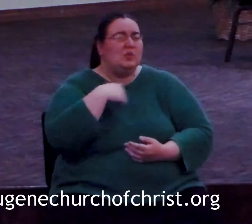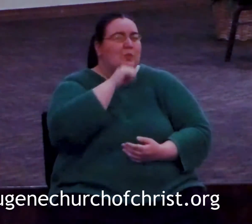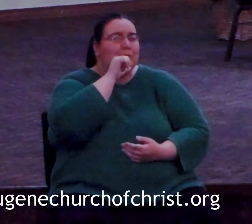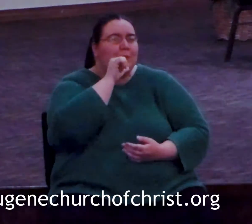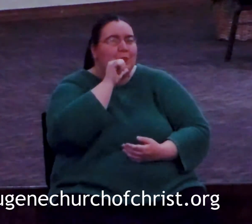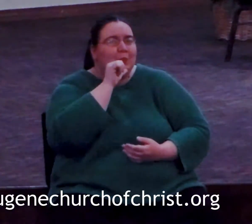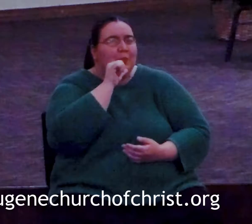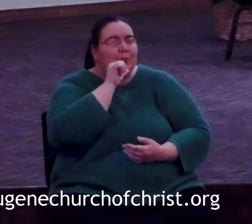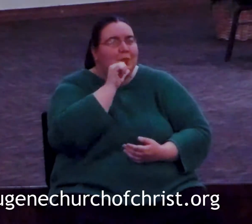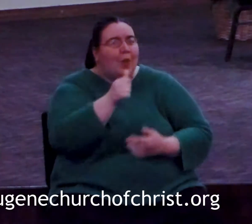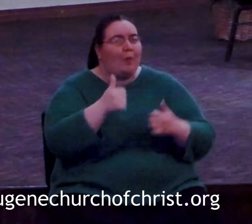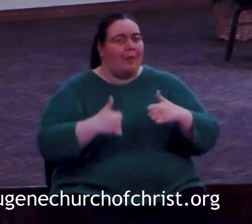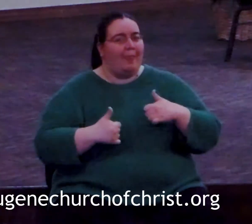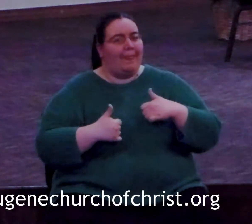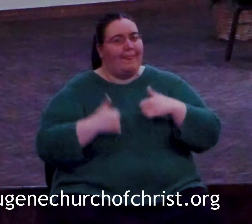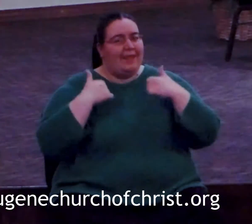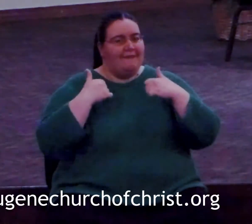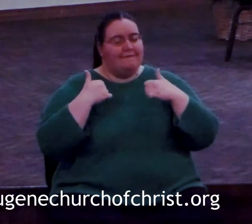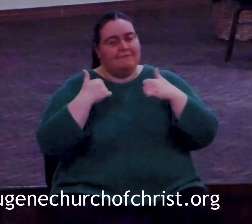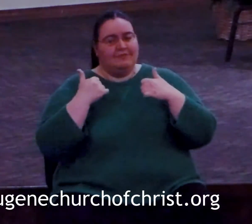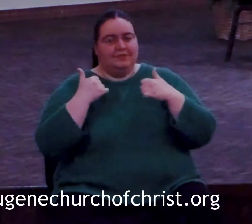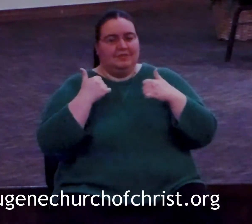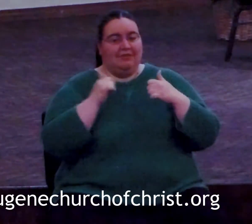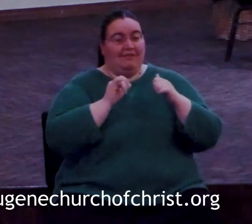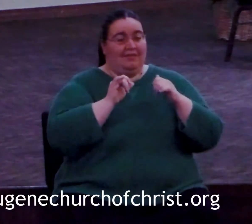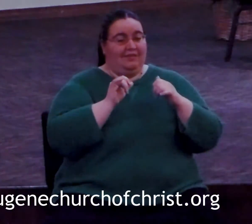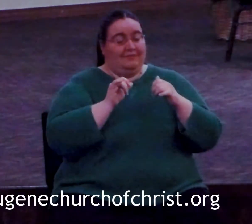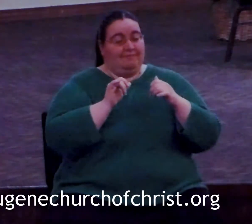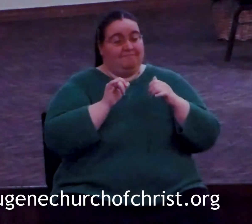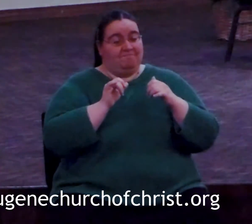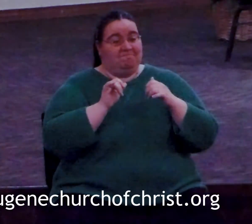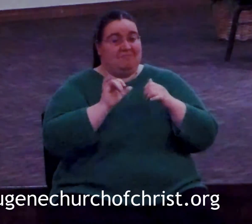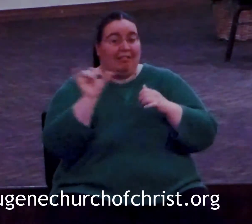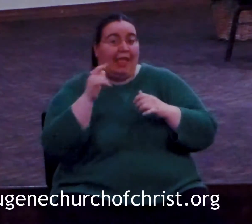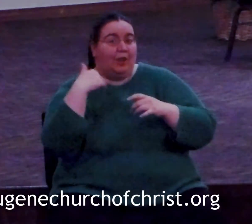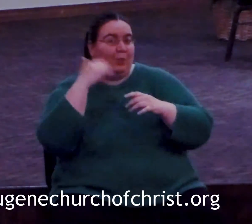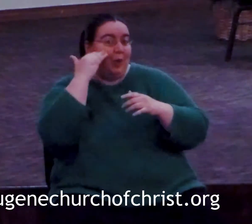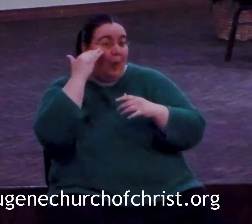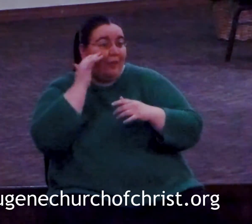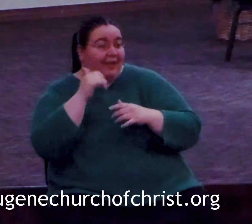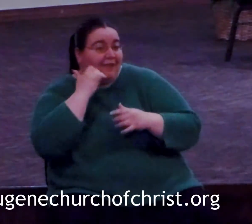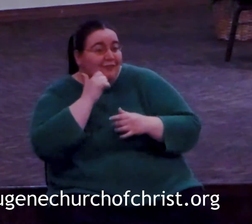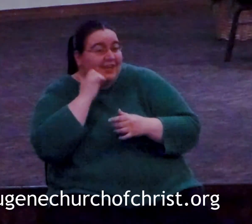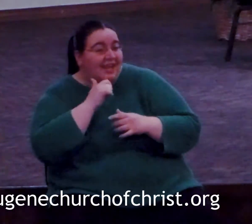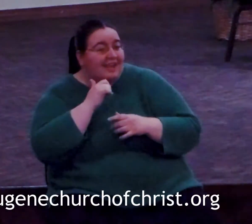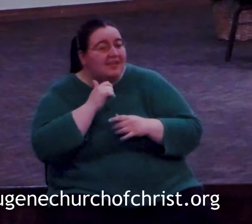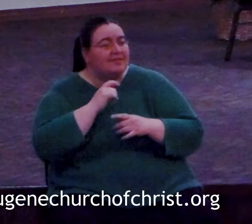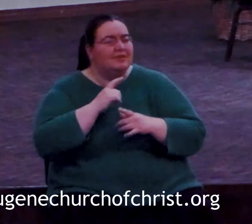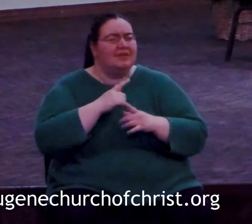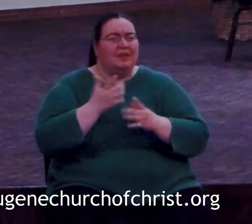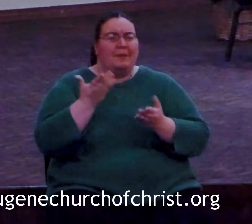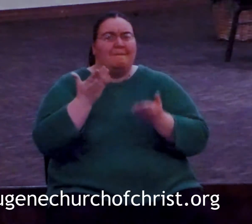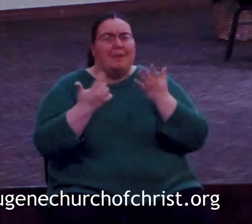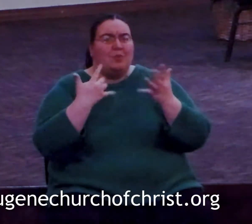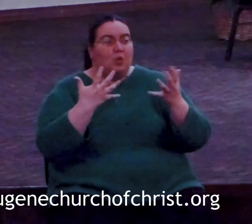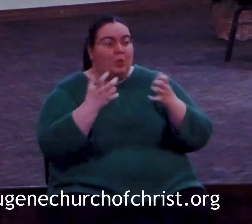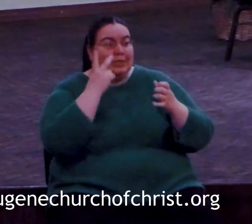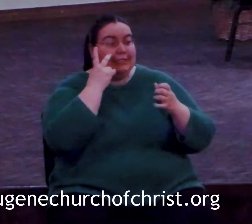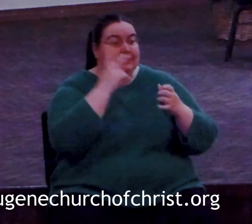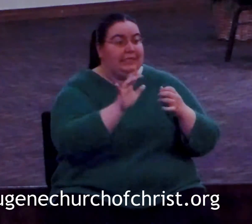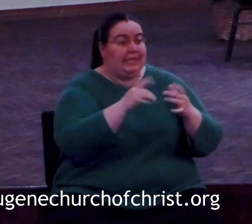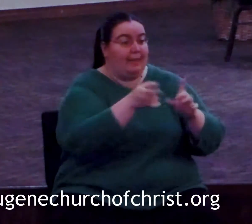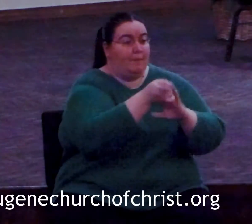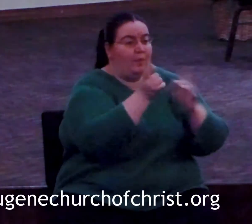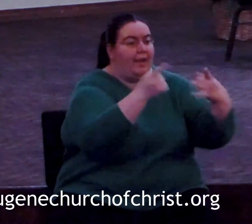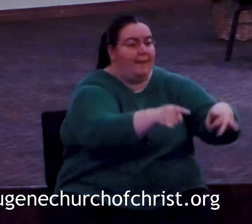day, but we know who he is. And as much as we would like to see this moment where we're out on a boat and the storm is